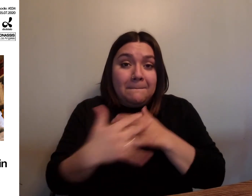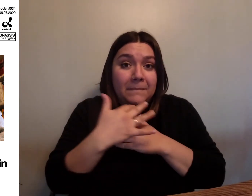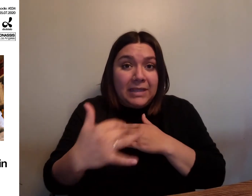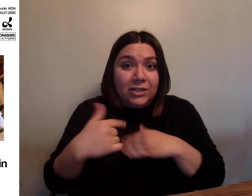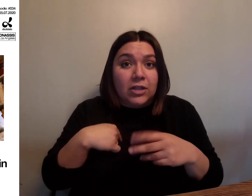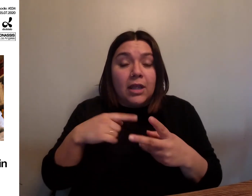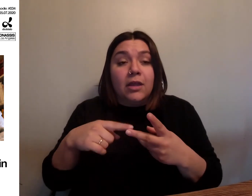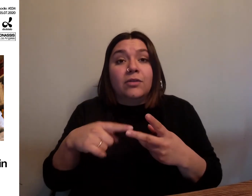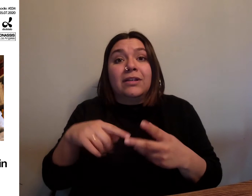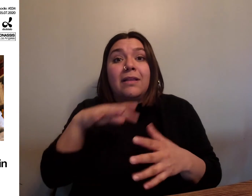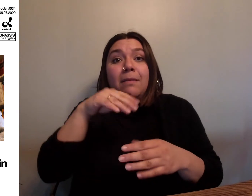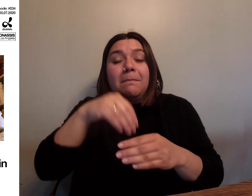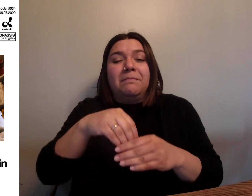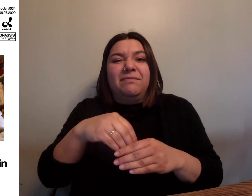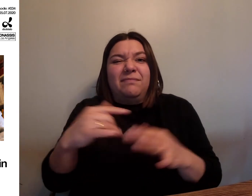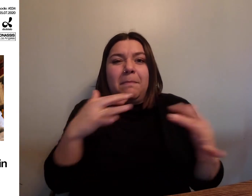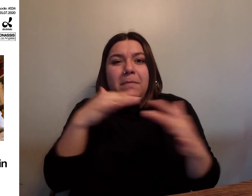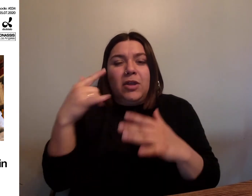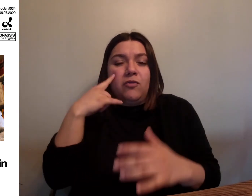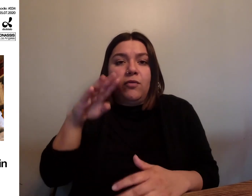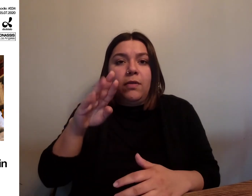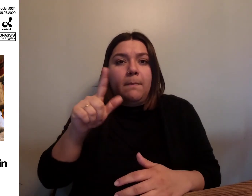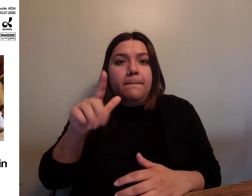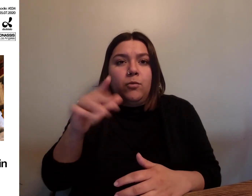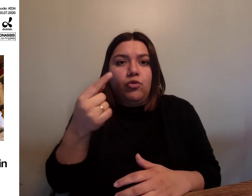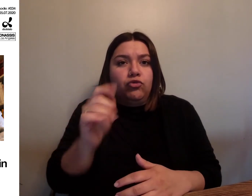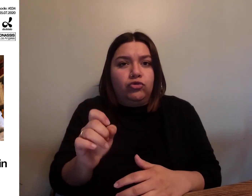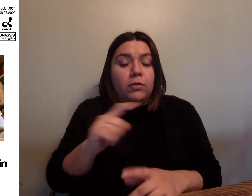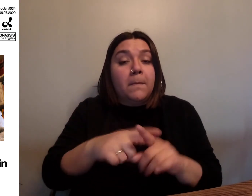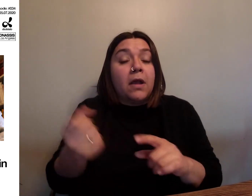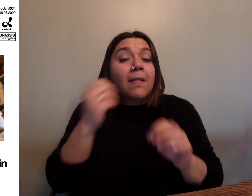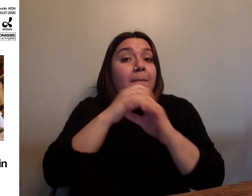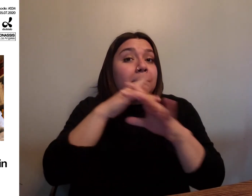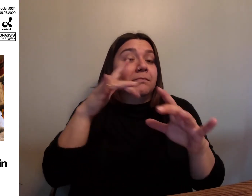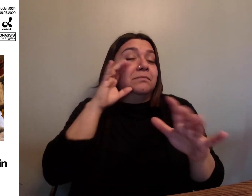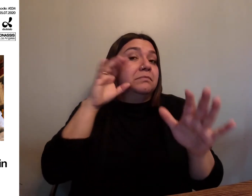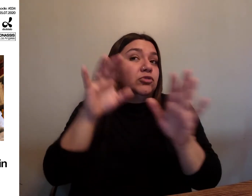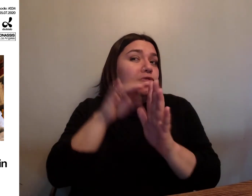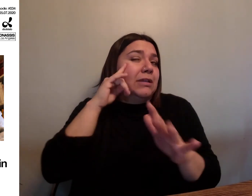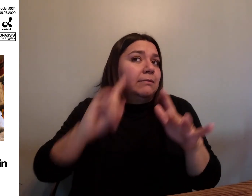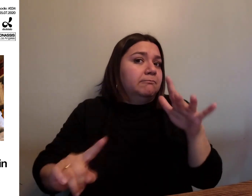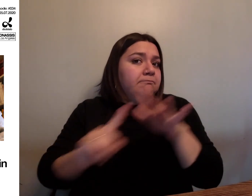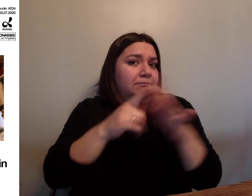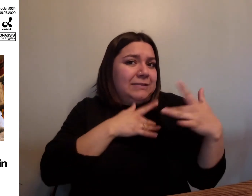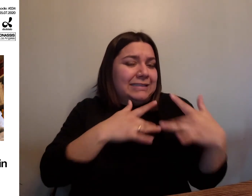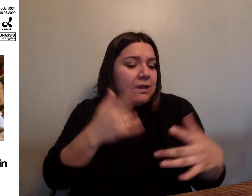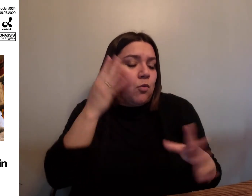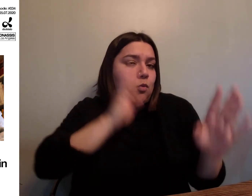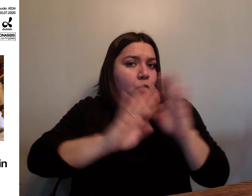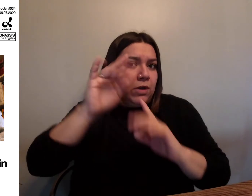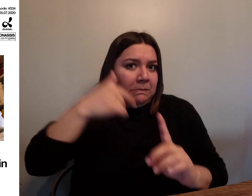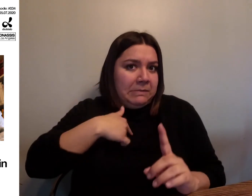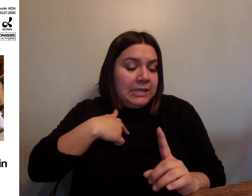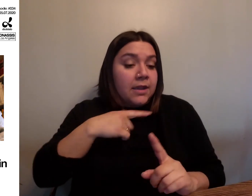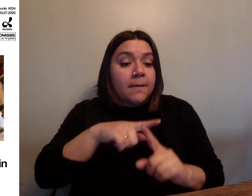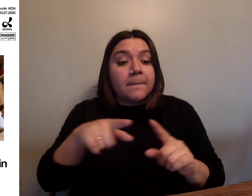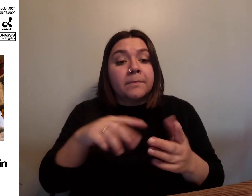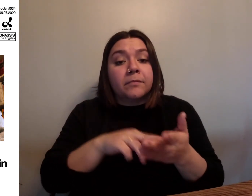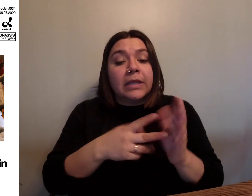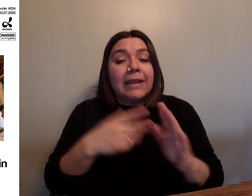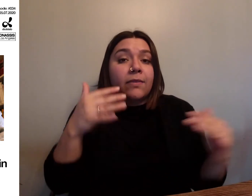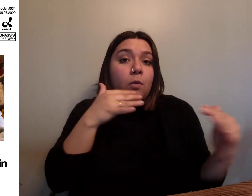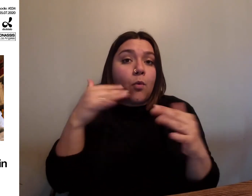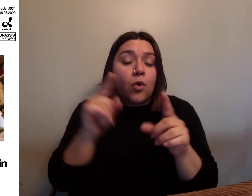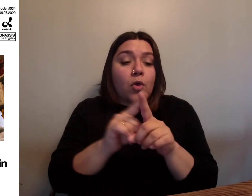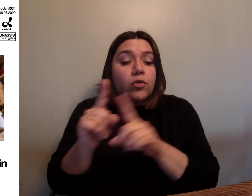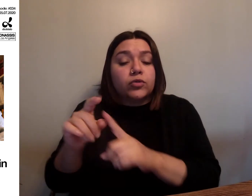I was in the Battle of the Bulge. But the images that come back mostly, and that's what worries me, are the